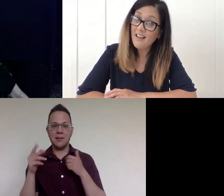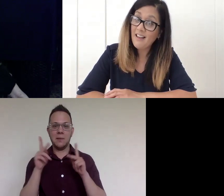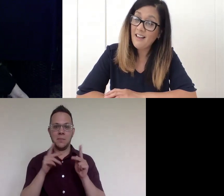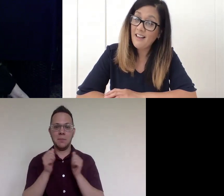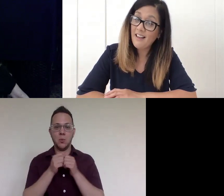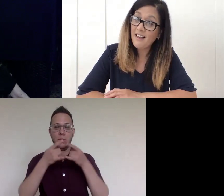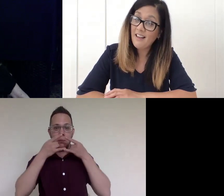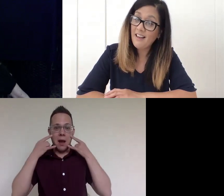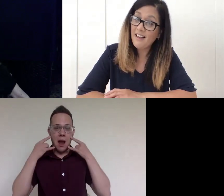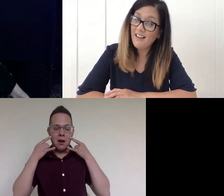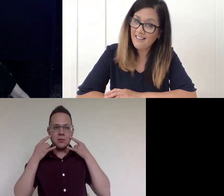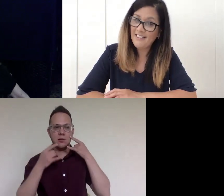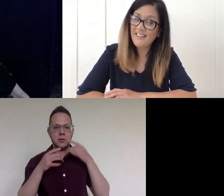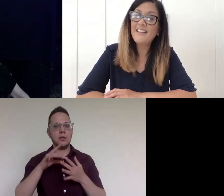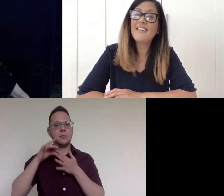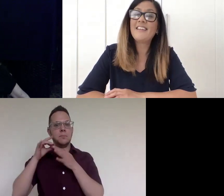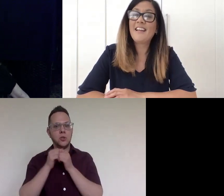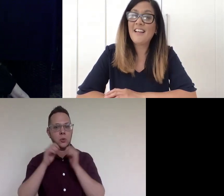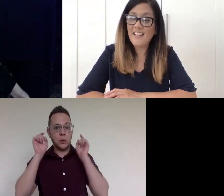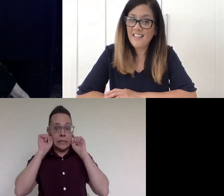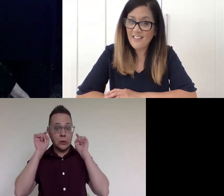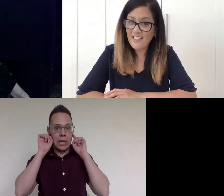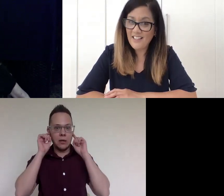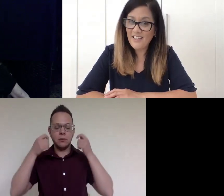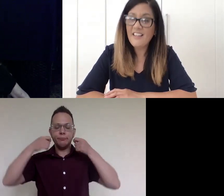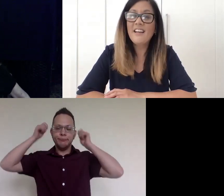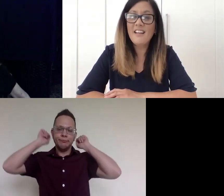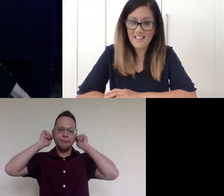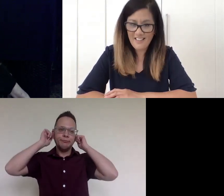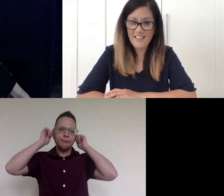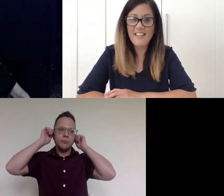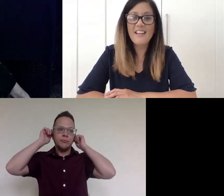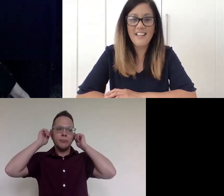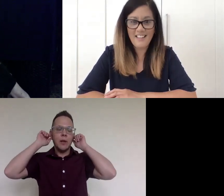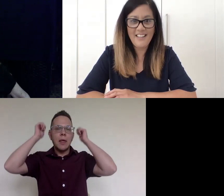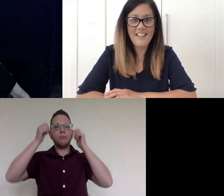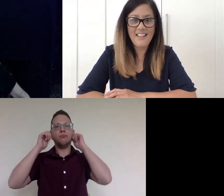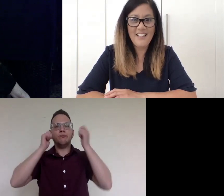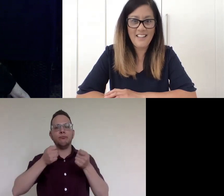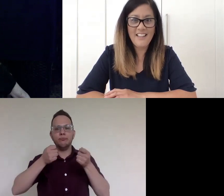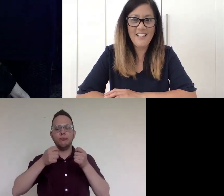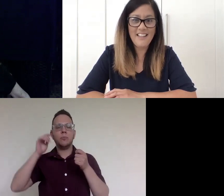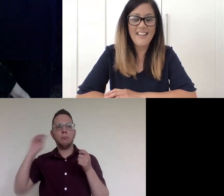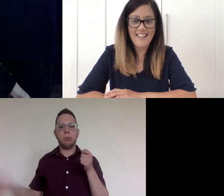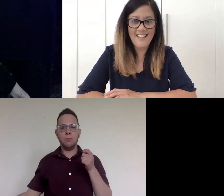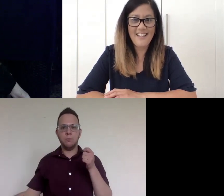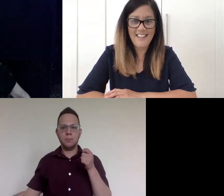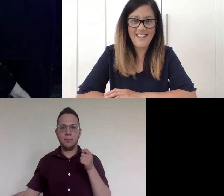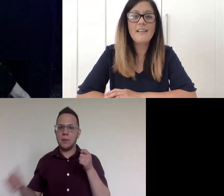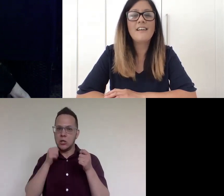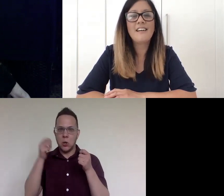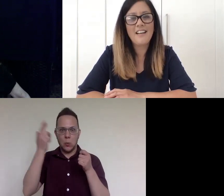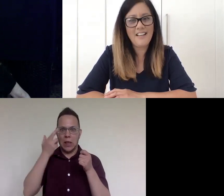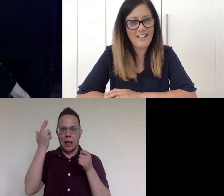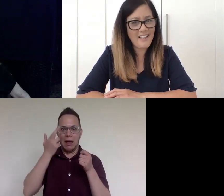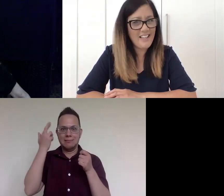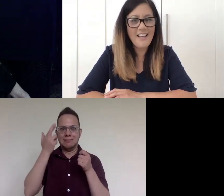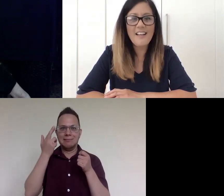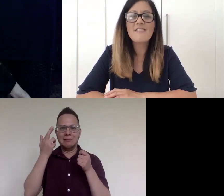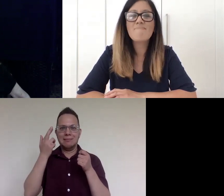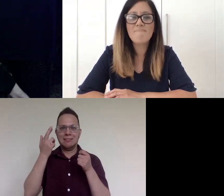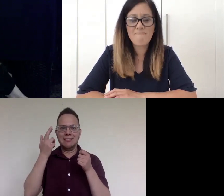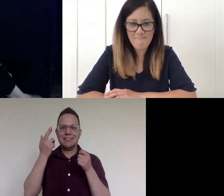out that they have a hearing loss. They can't really tell because of the mask. They go over your ears and it covers your hearing aid.